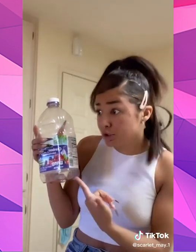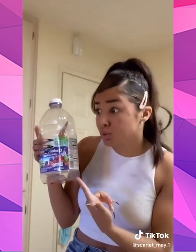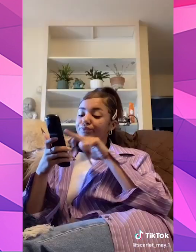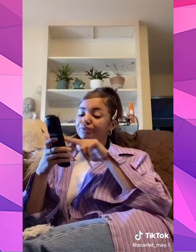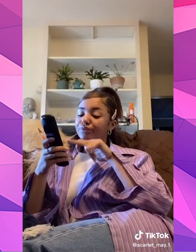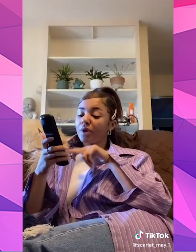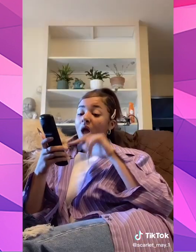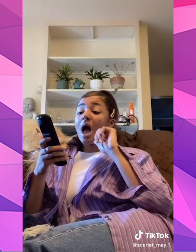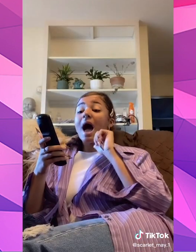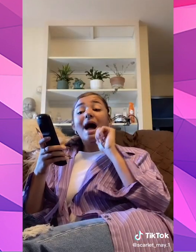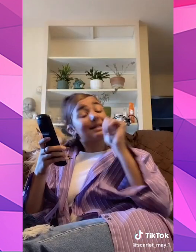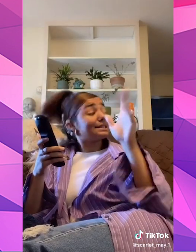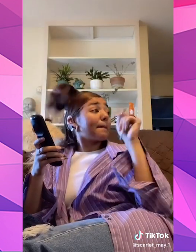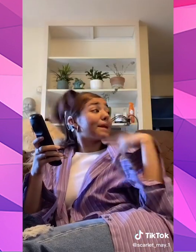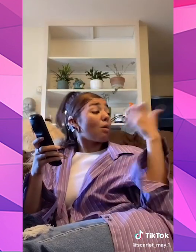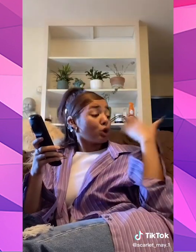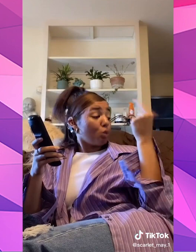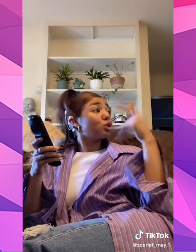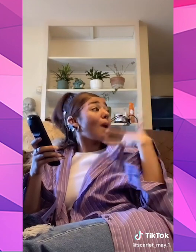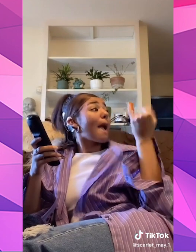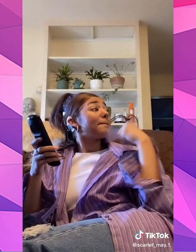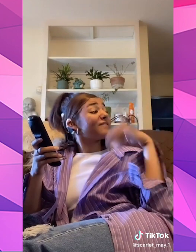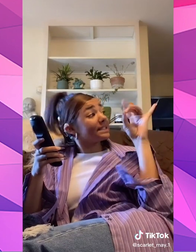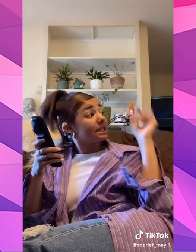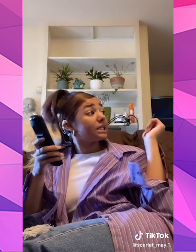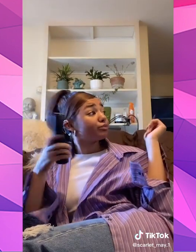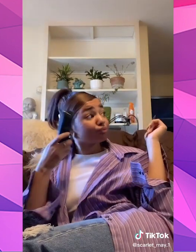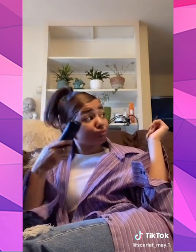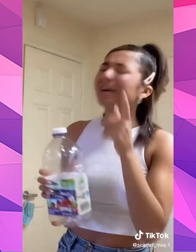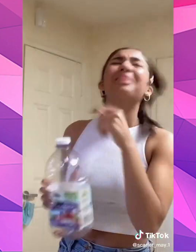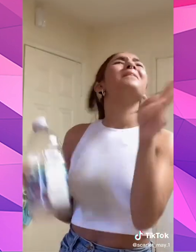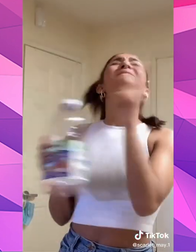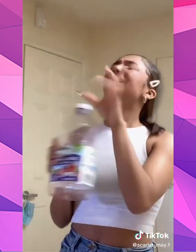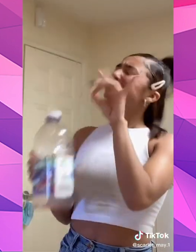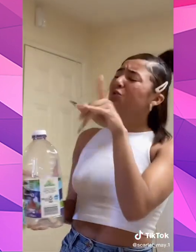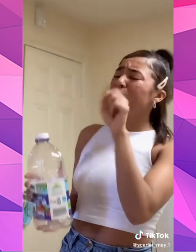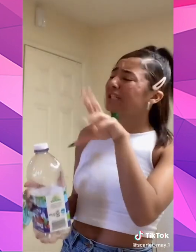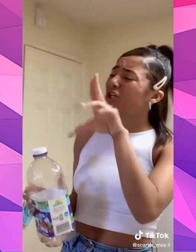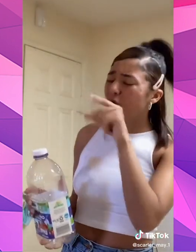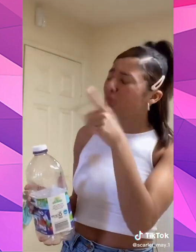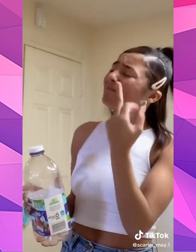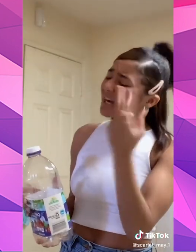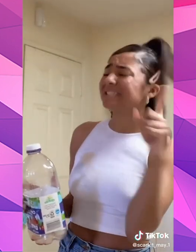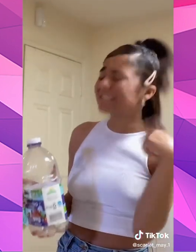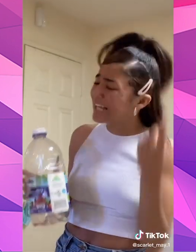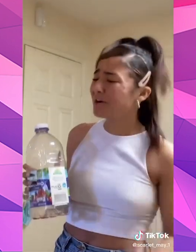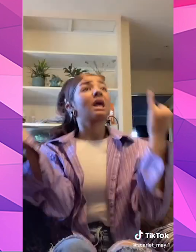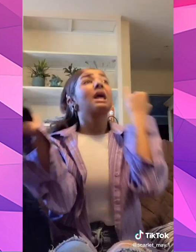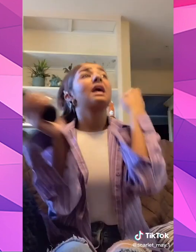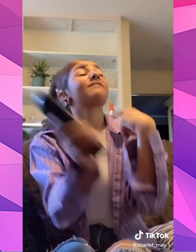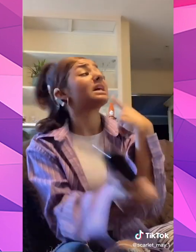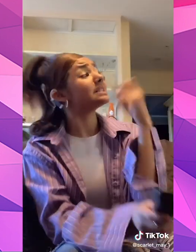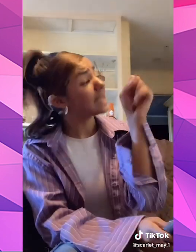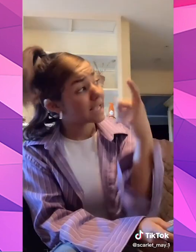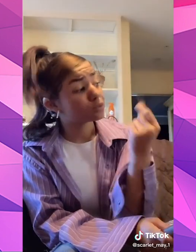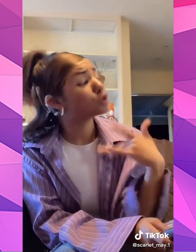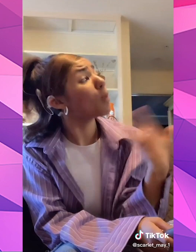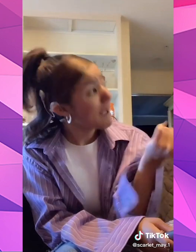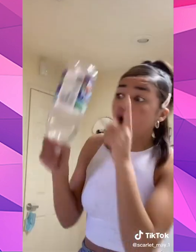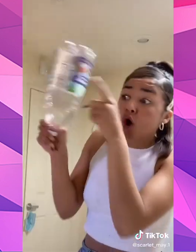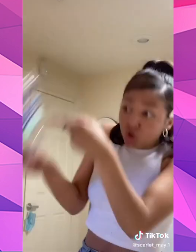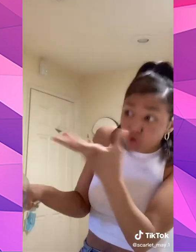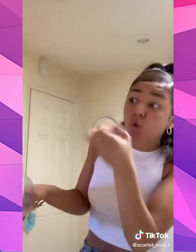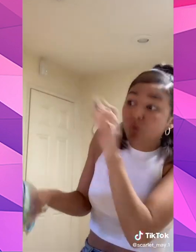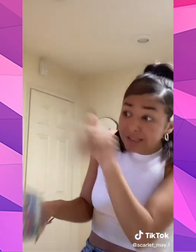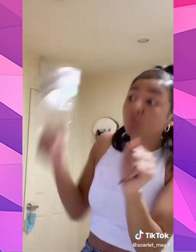cranberry juice? I didn't But I wanna know What was gonna happen if I did The fuck did you? Yes or no? Oh, you fucking psycho If I say yes What's gonna